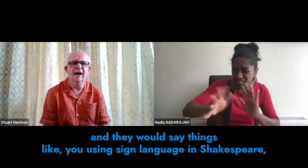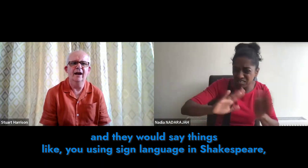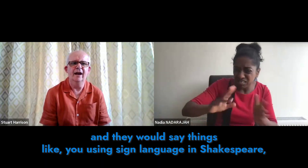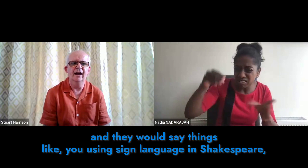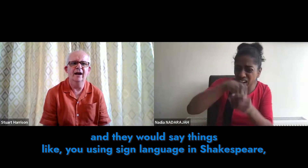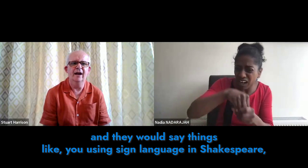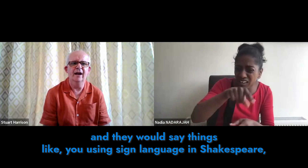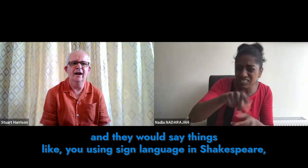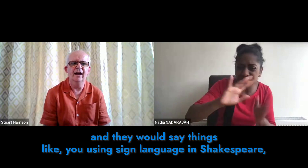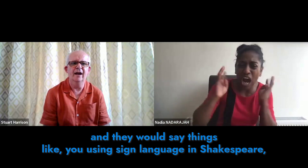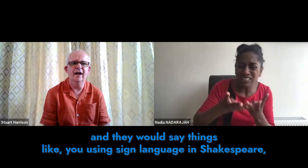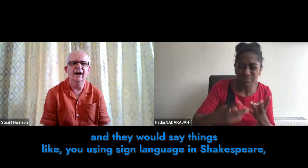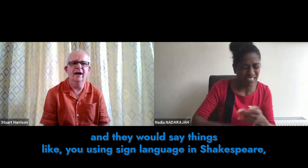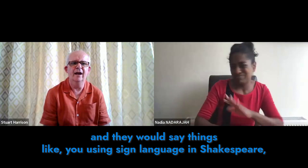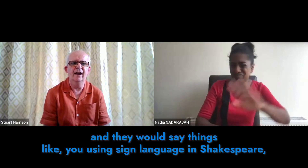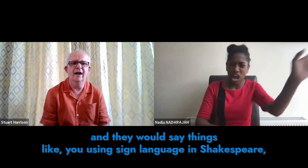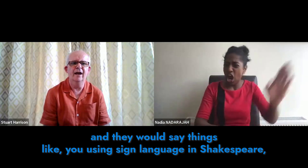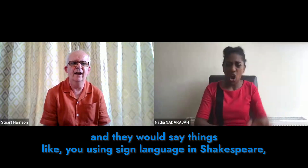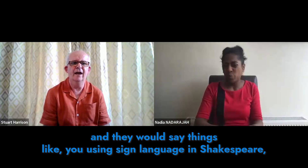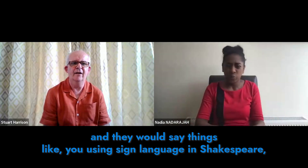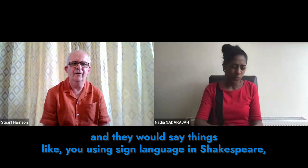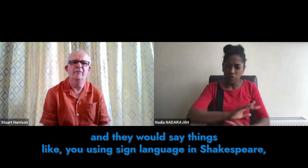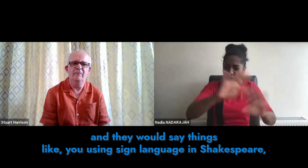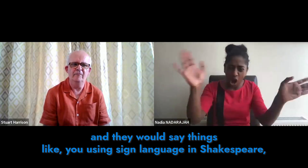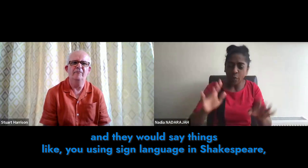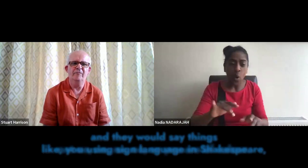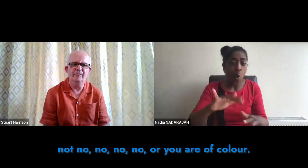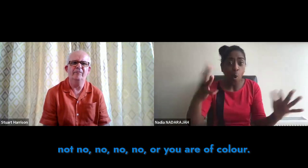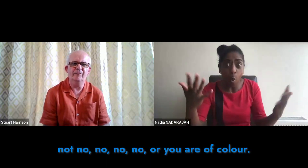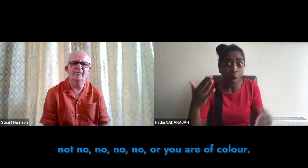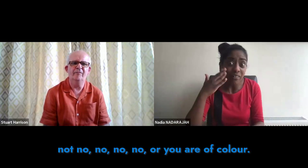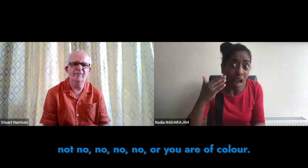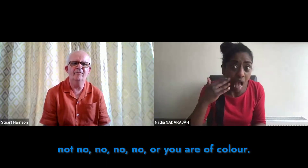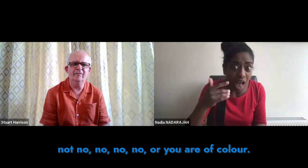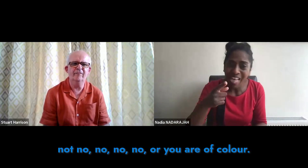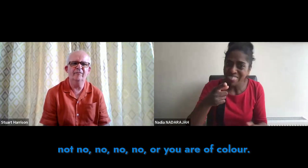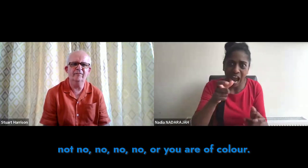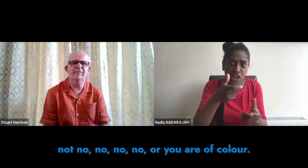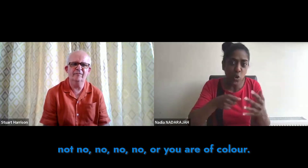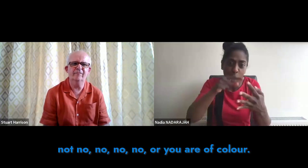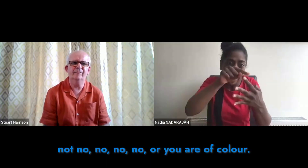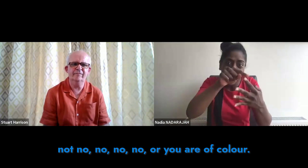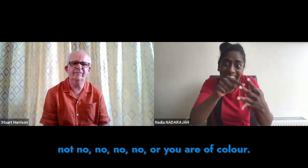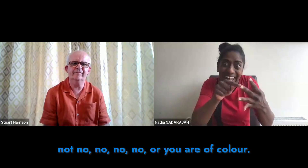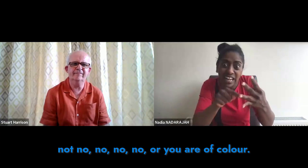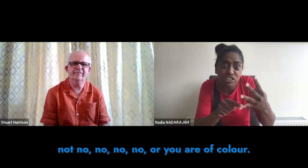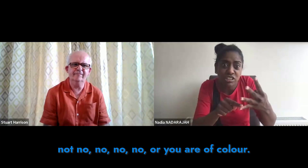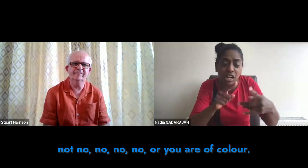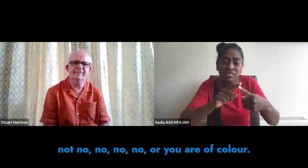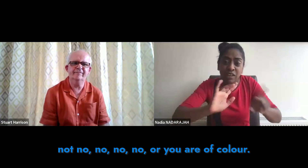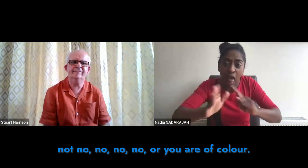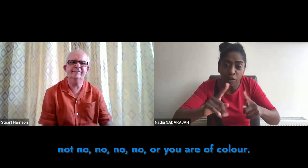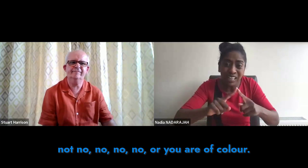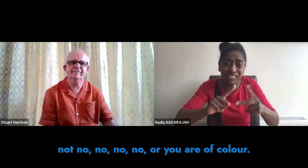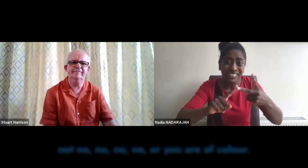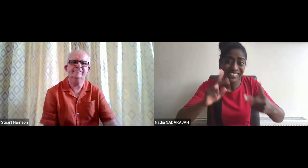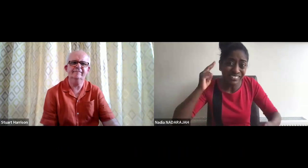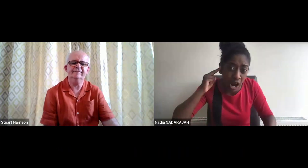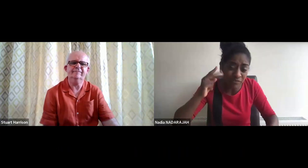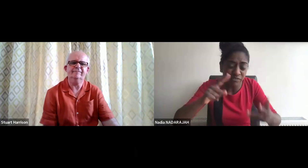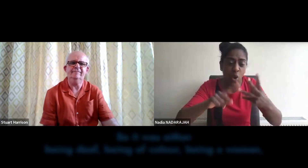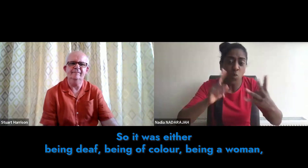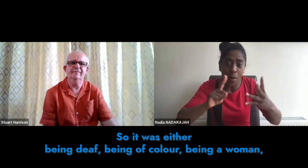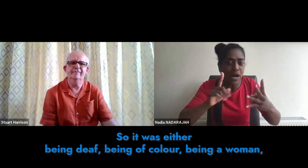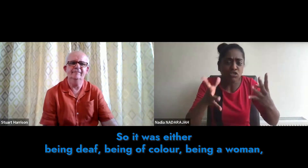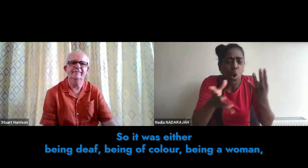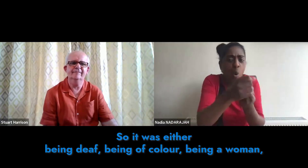And they would say things like, use sign language in Shakespeare. Not, no, no, no, no. Or you are of color.